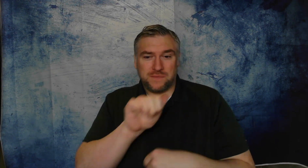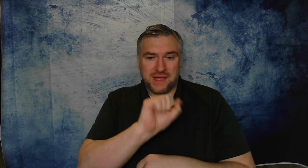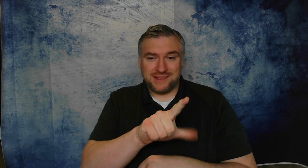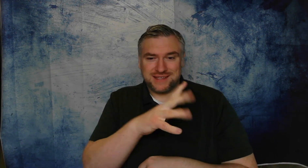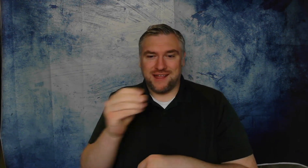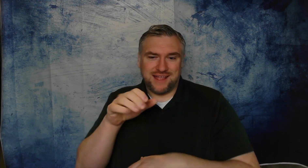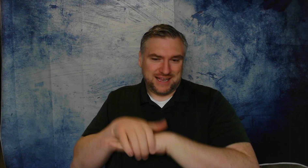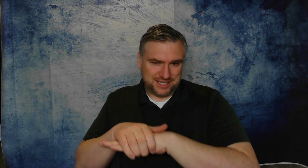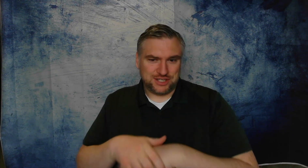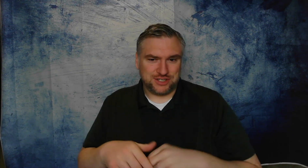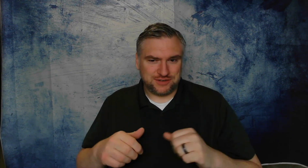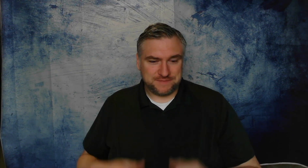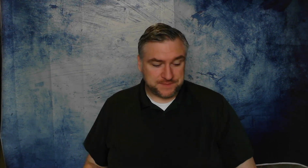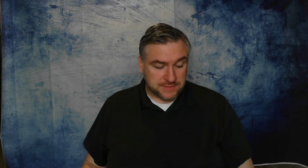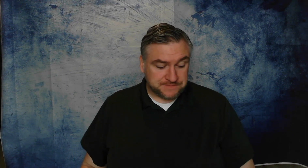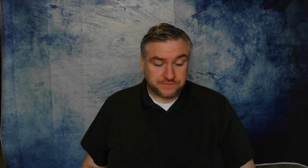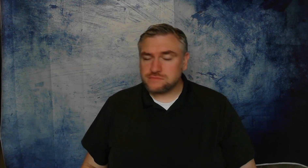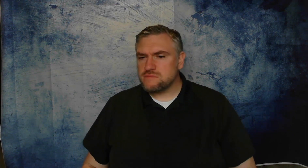English, but both ASL and English.